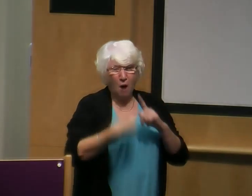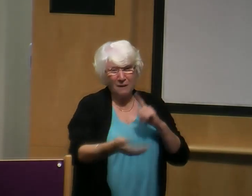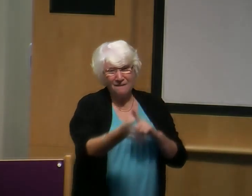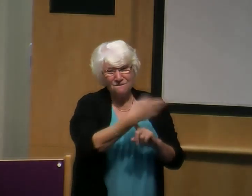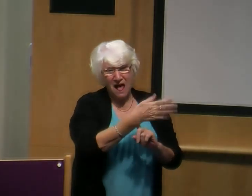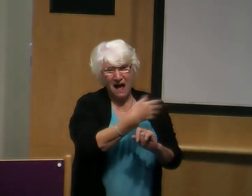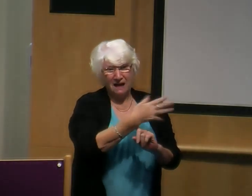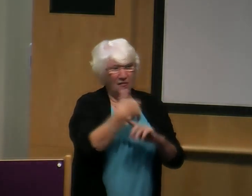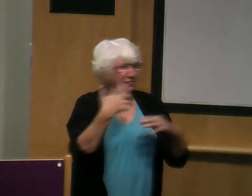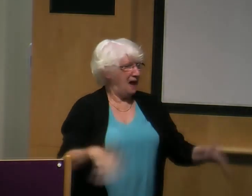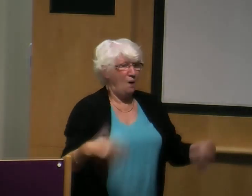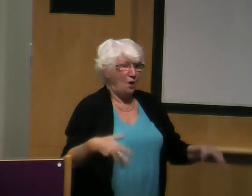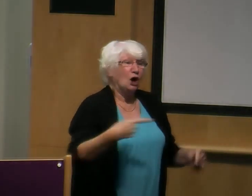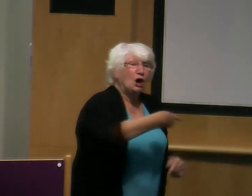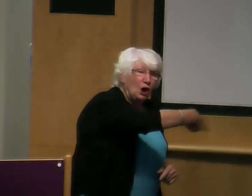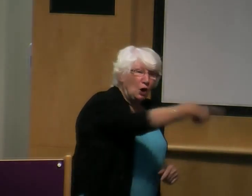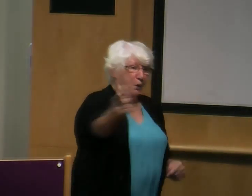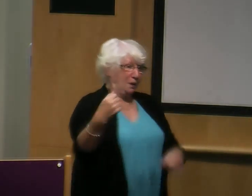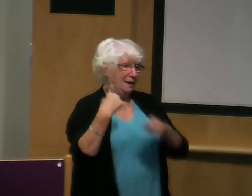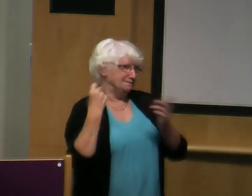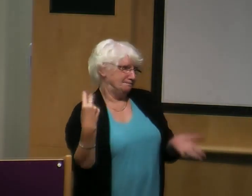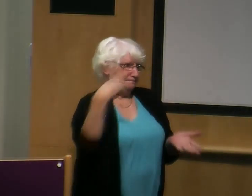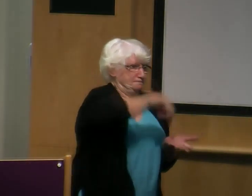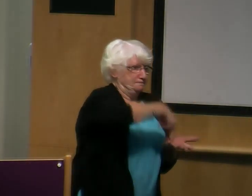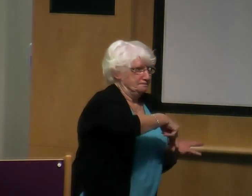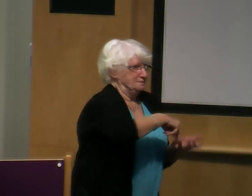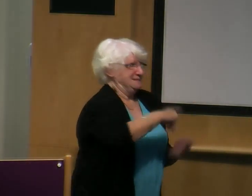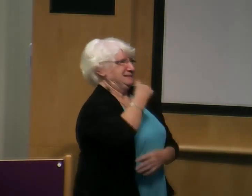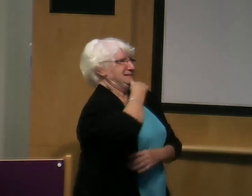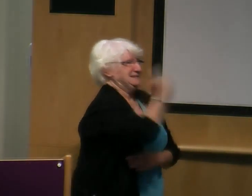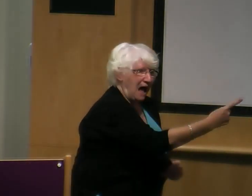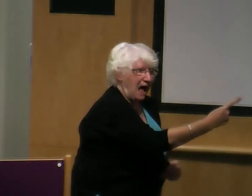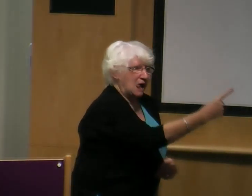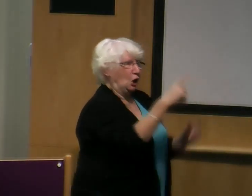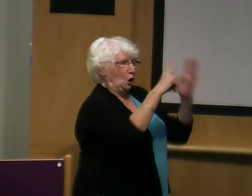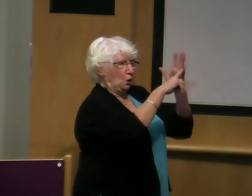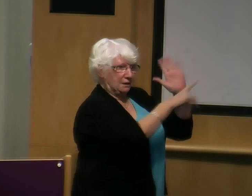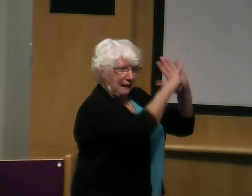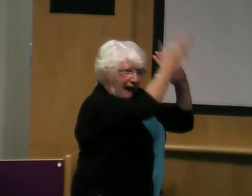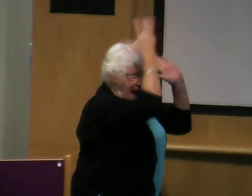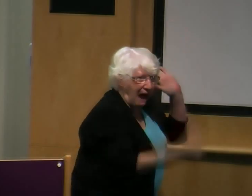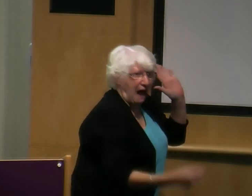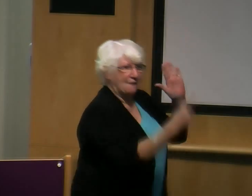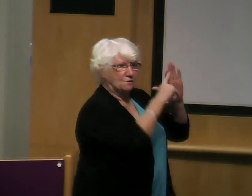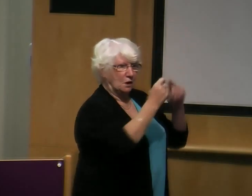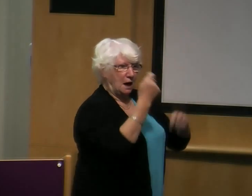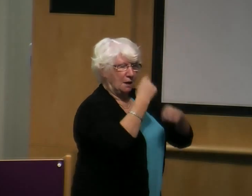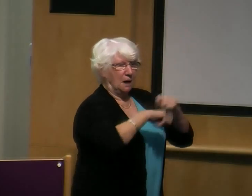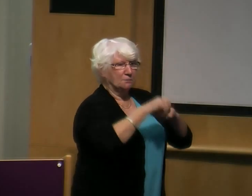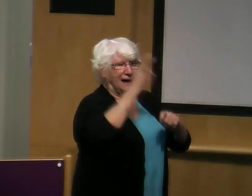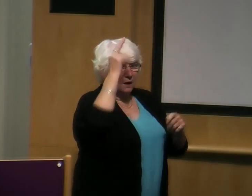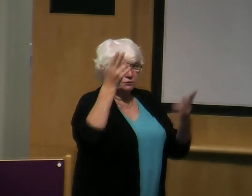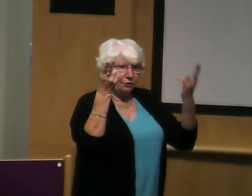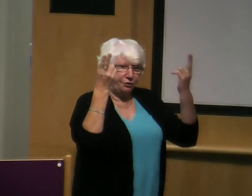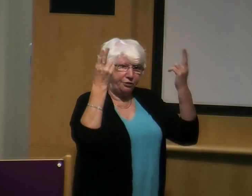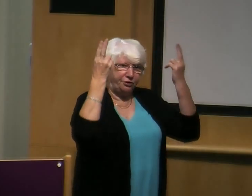take away, something tangible, so we can flag it up with our councils and back in our own areas to say, actually,